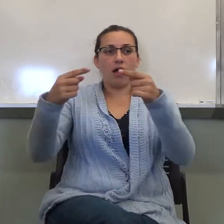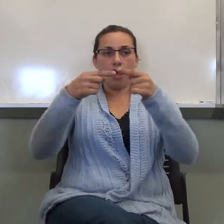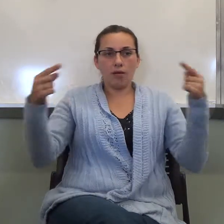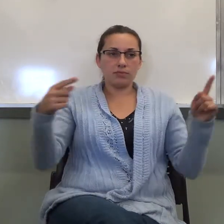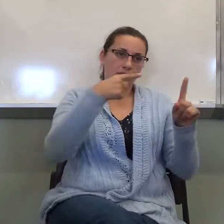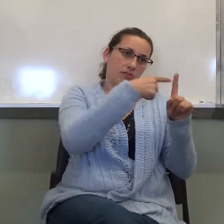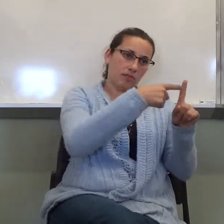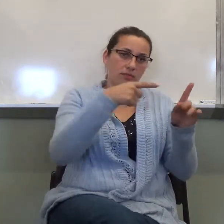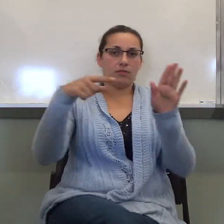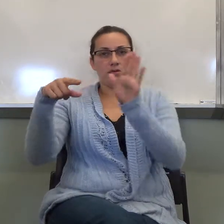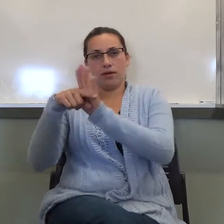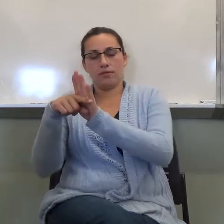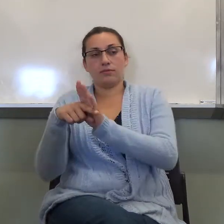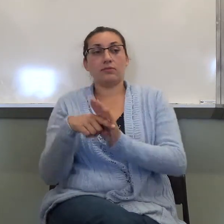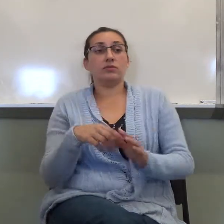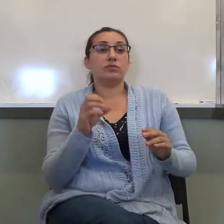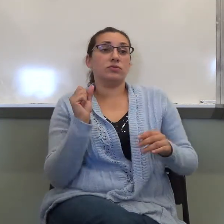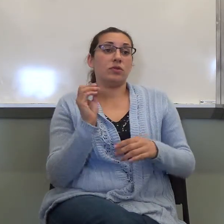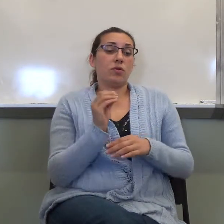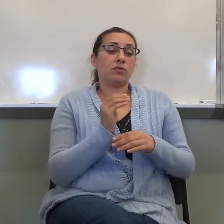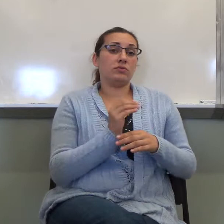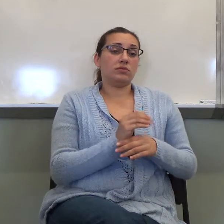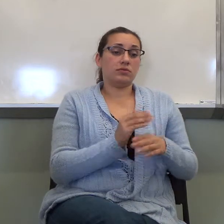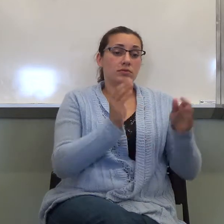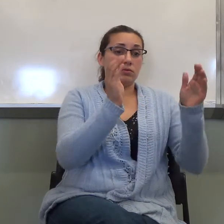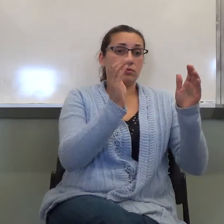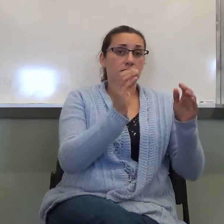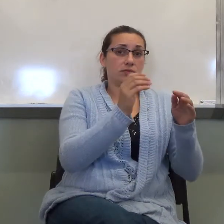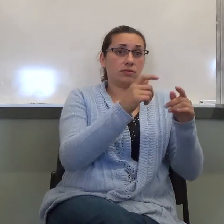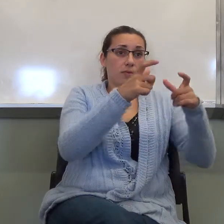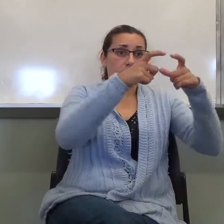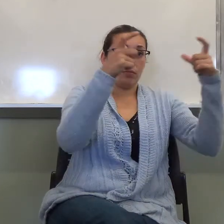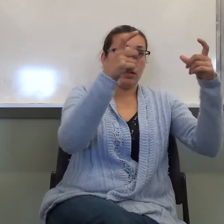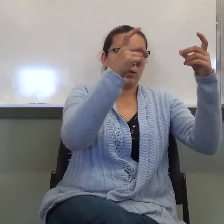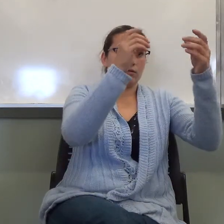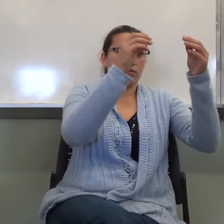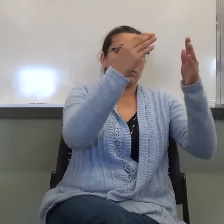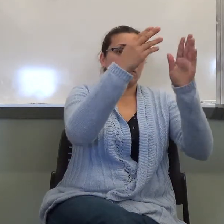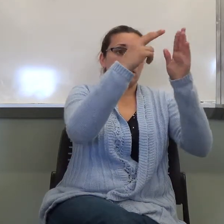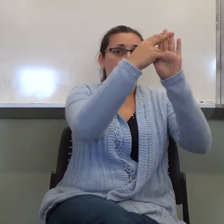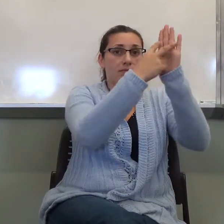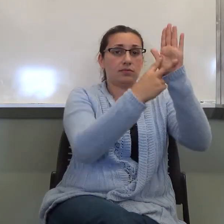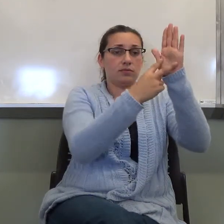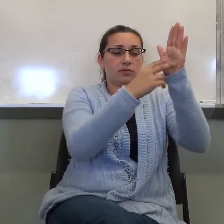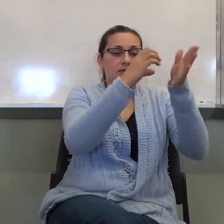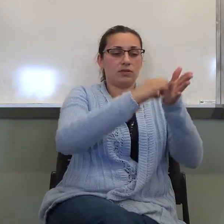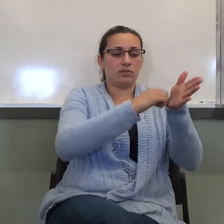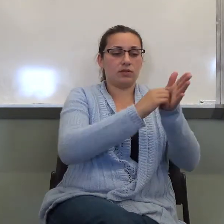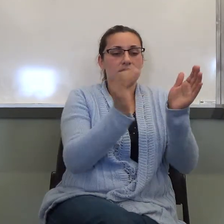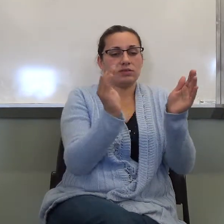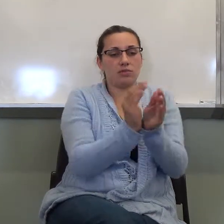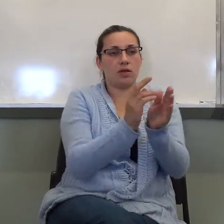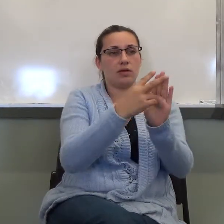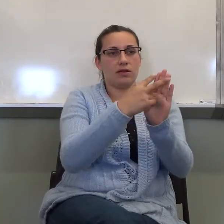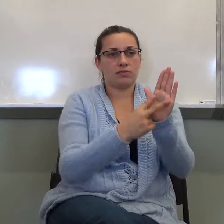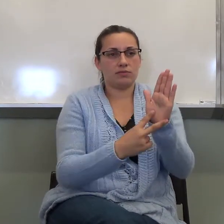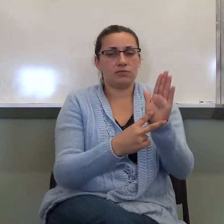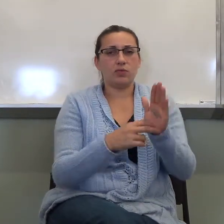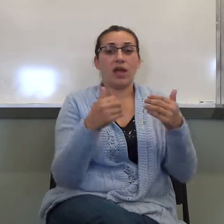say subtract smaller absolute value from larger. Well, now that we've got the same denominators, we can actually tell which is smaller and